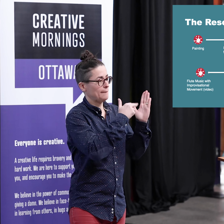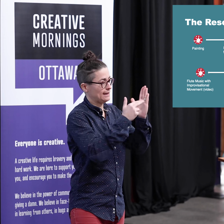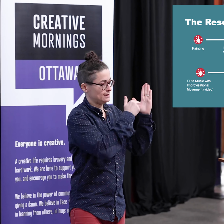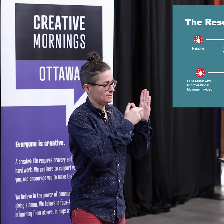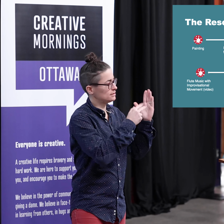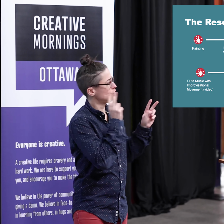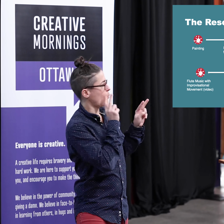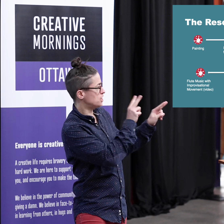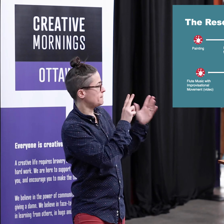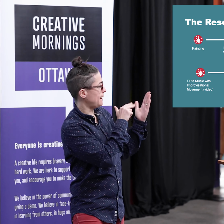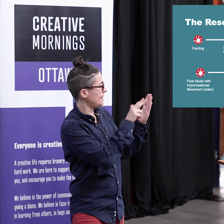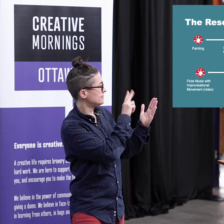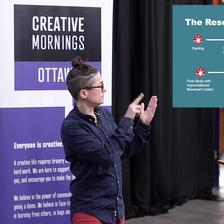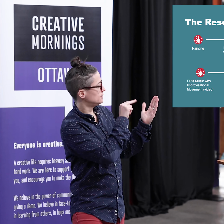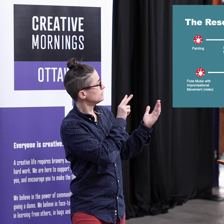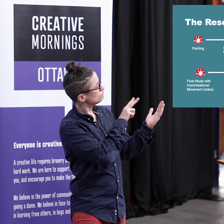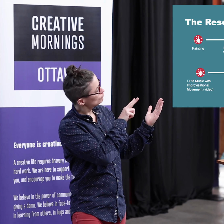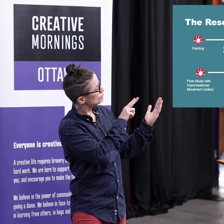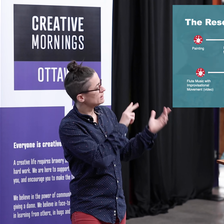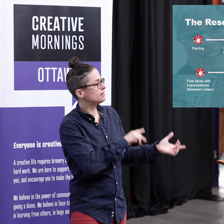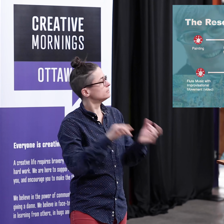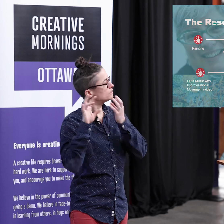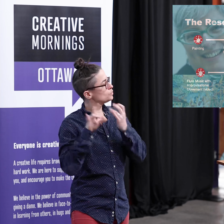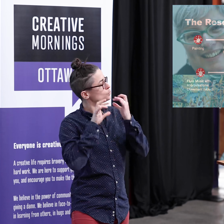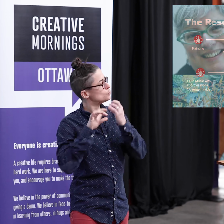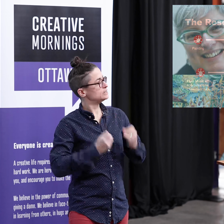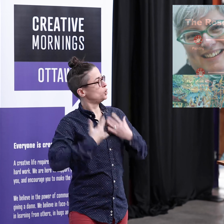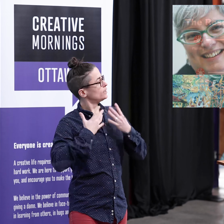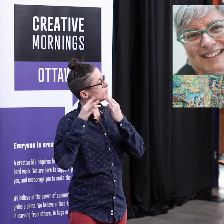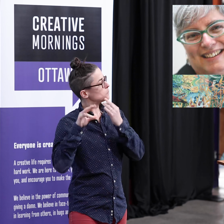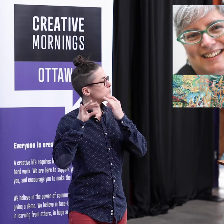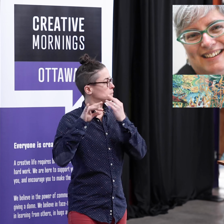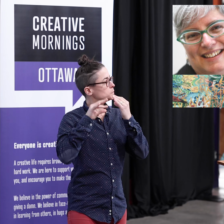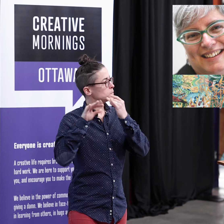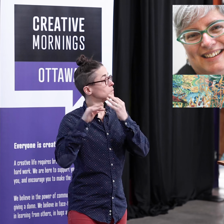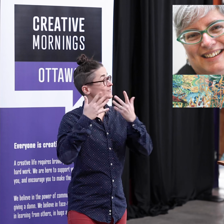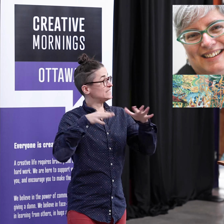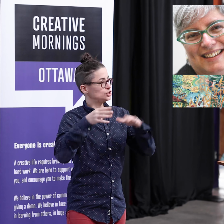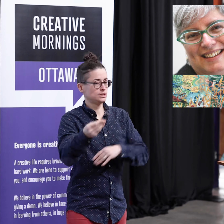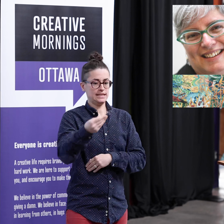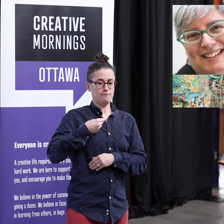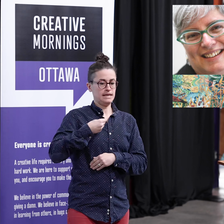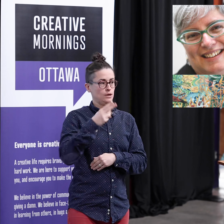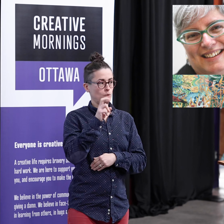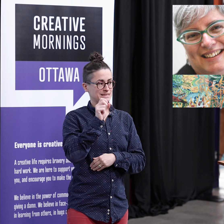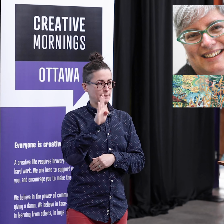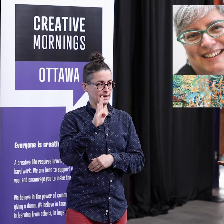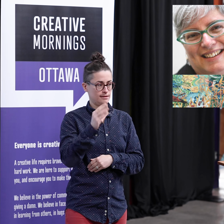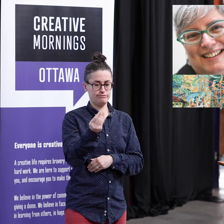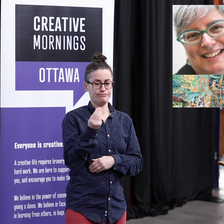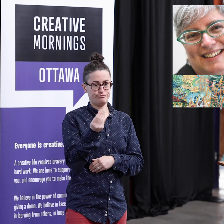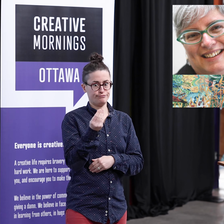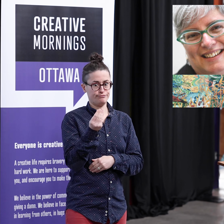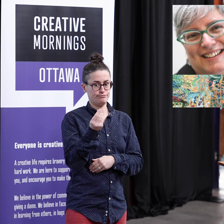with me and with Paula as well, as she was explaining, but with her first draft, Ellen inspired herself of the painting that